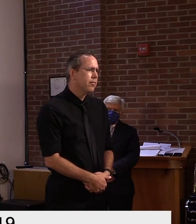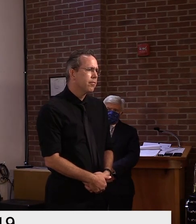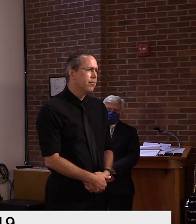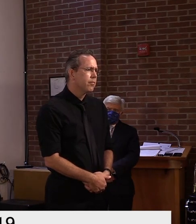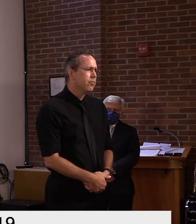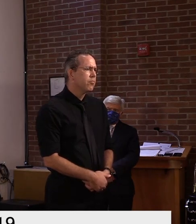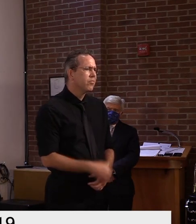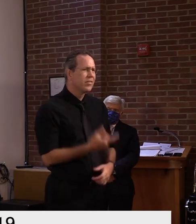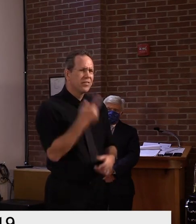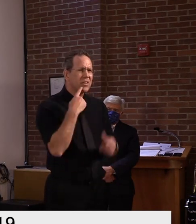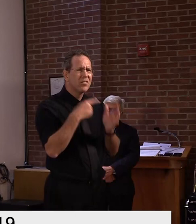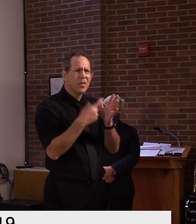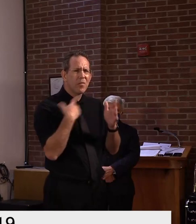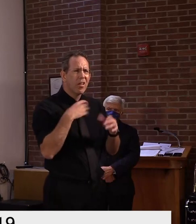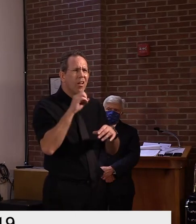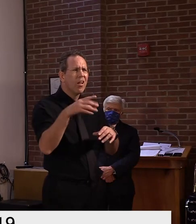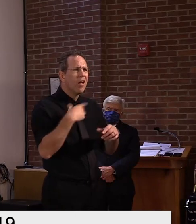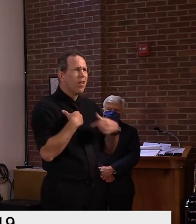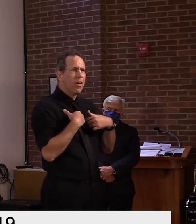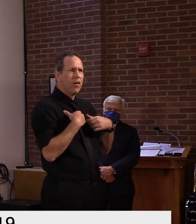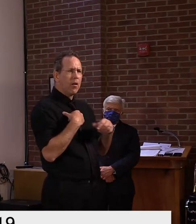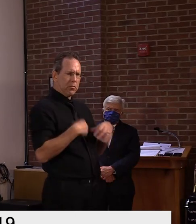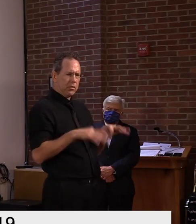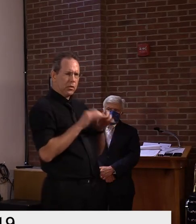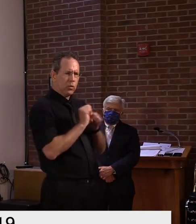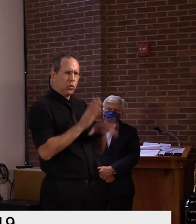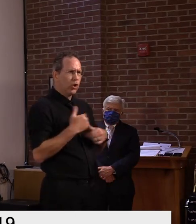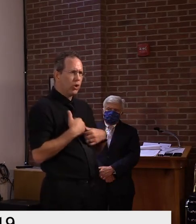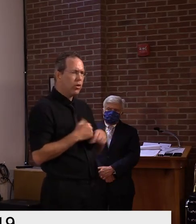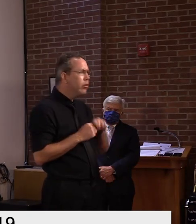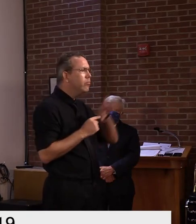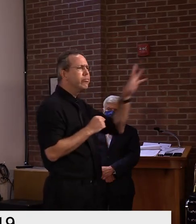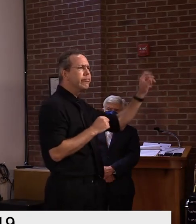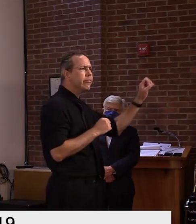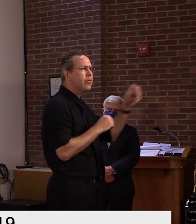Yeah, and you're saying the network, meaning